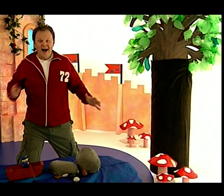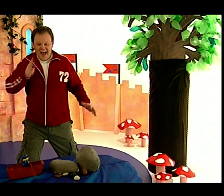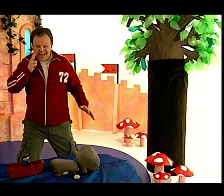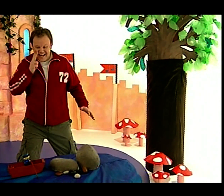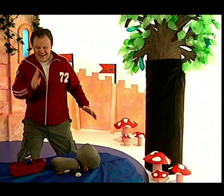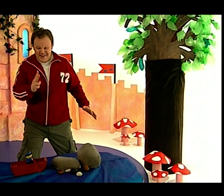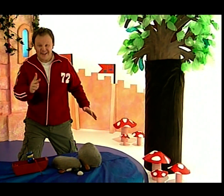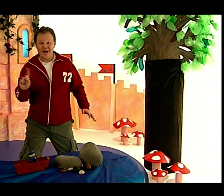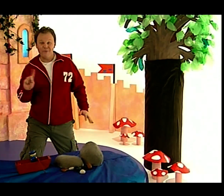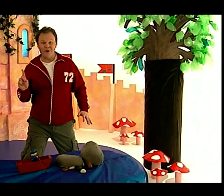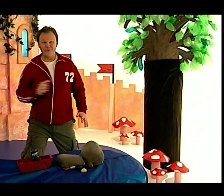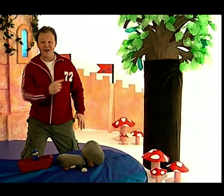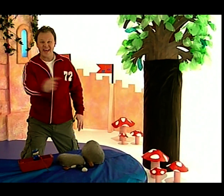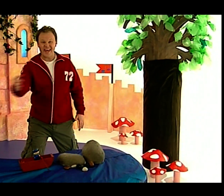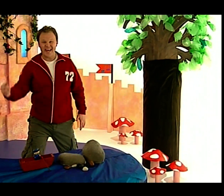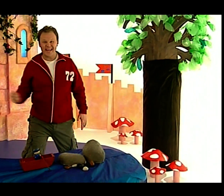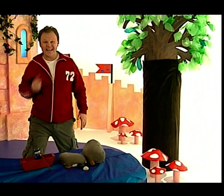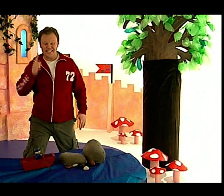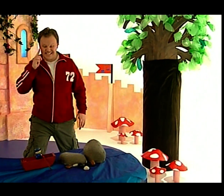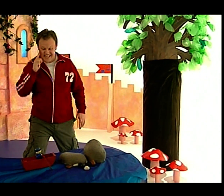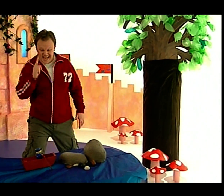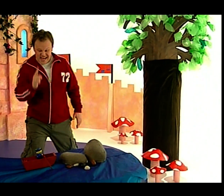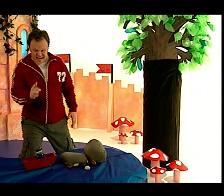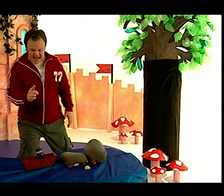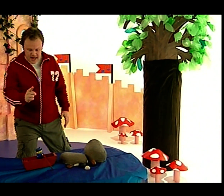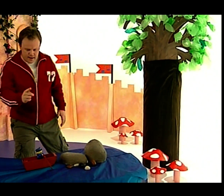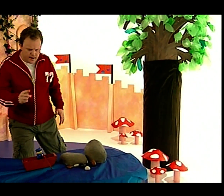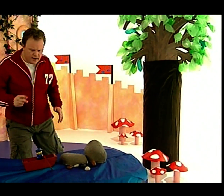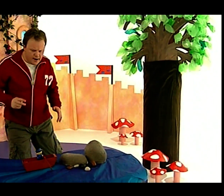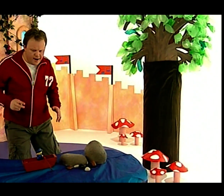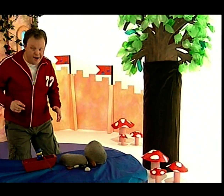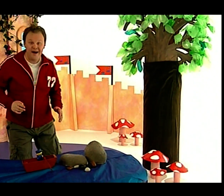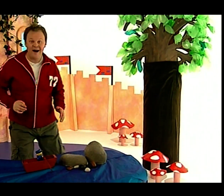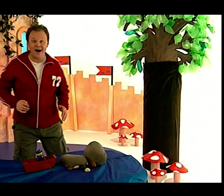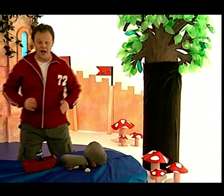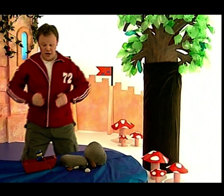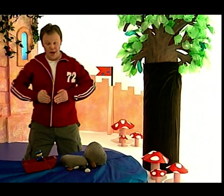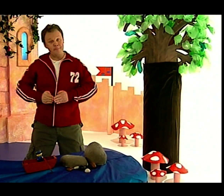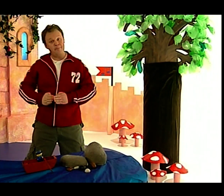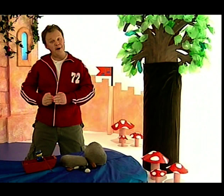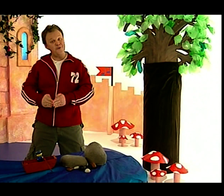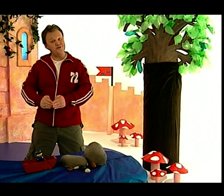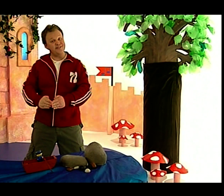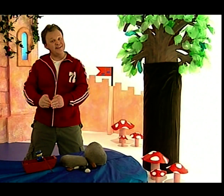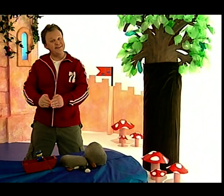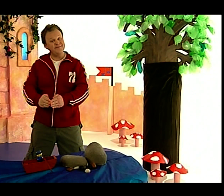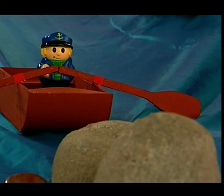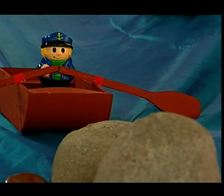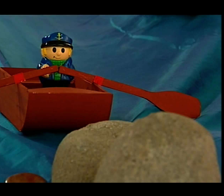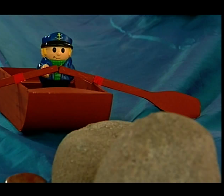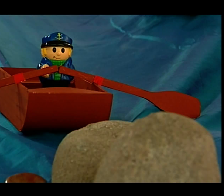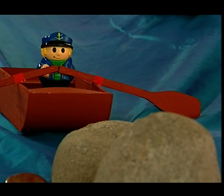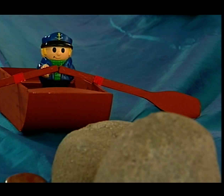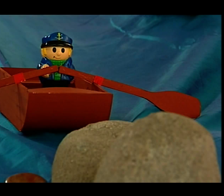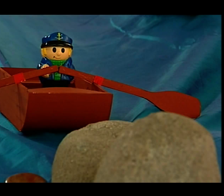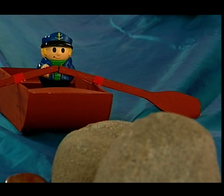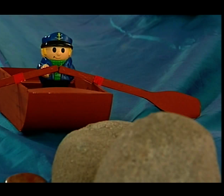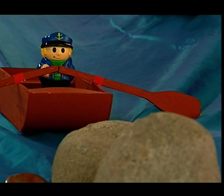and look what we can see. Ah, a boat. A rowing boat.